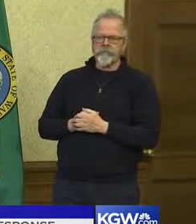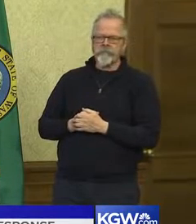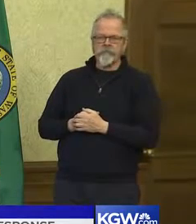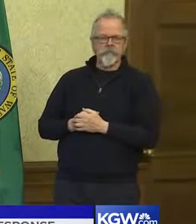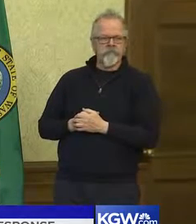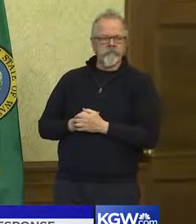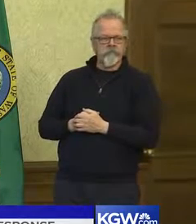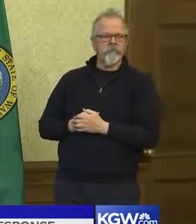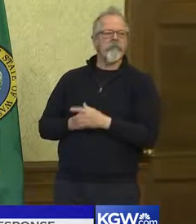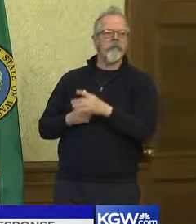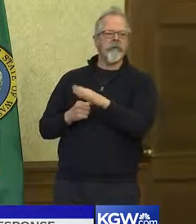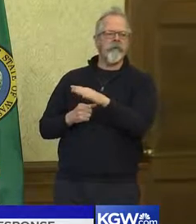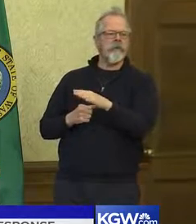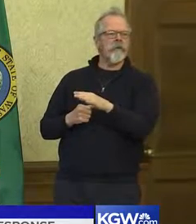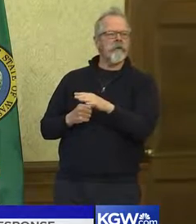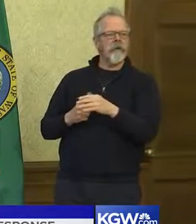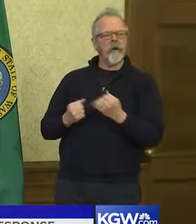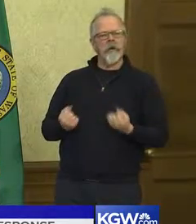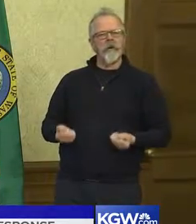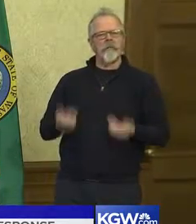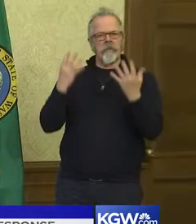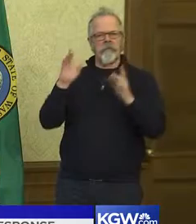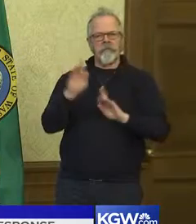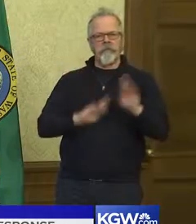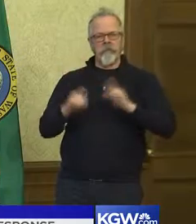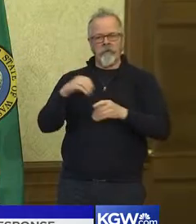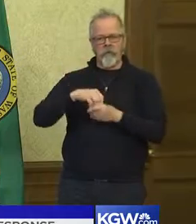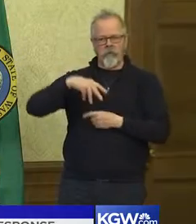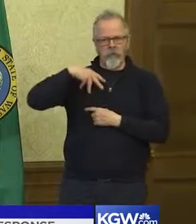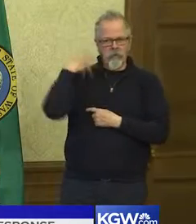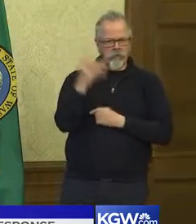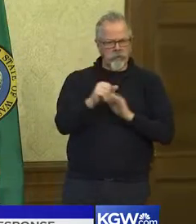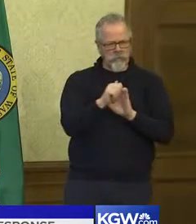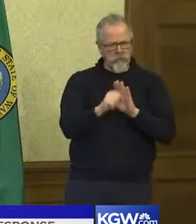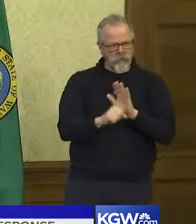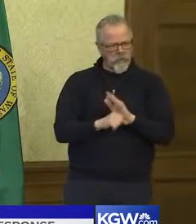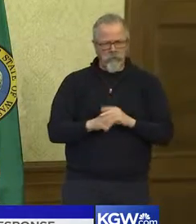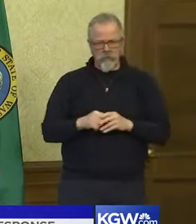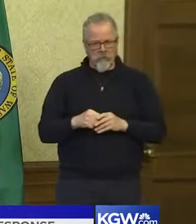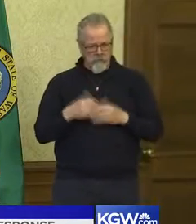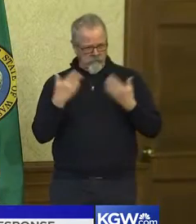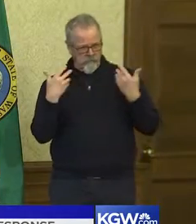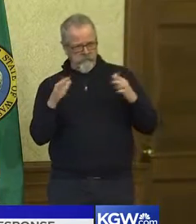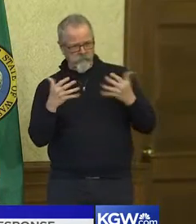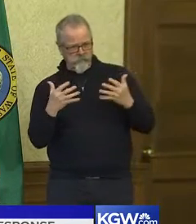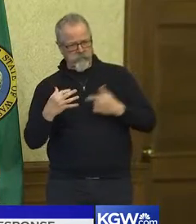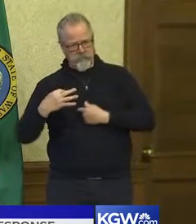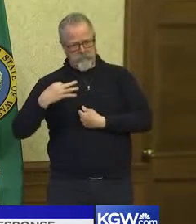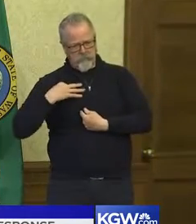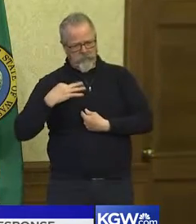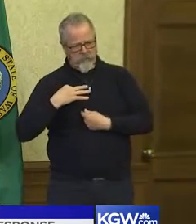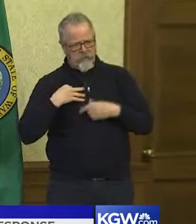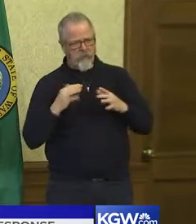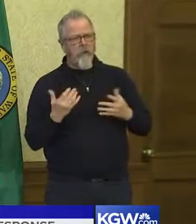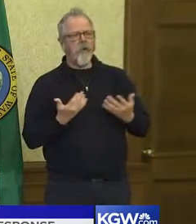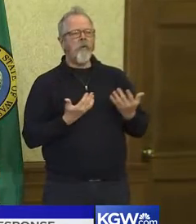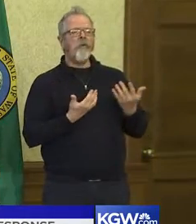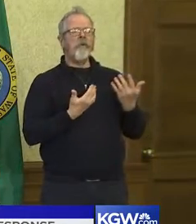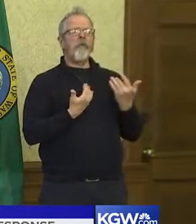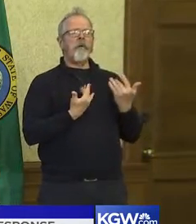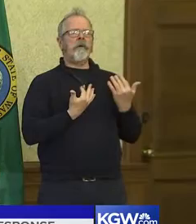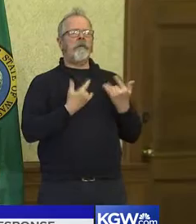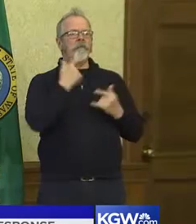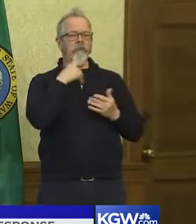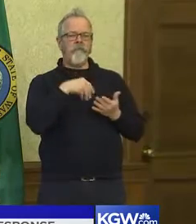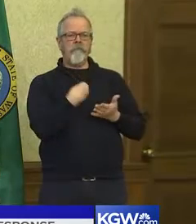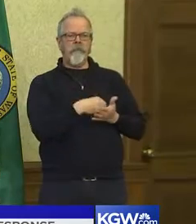their first unemployment benefits to come through? And then for the governor, we're expecting a protest down in